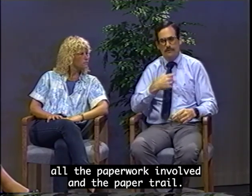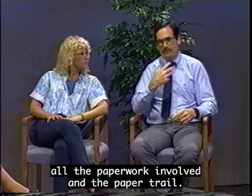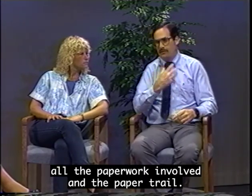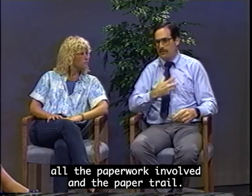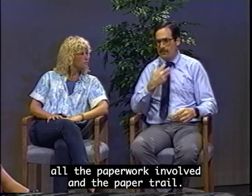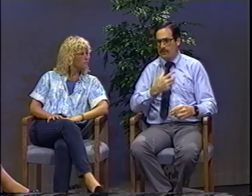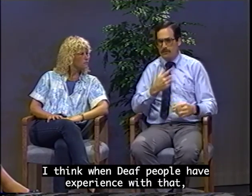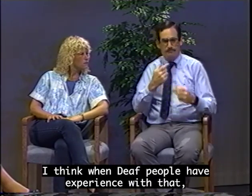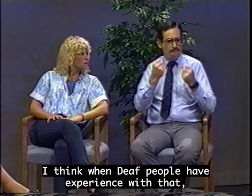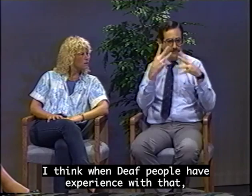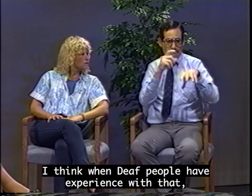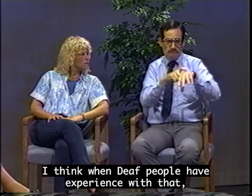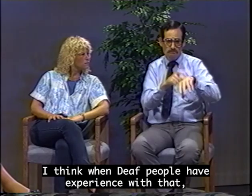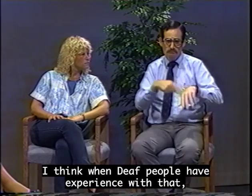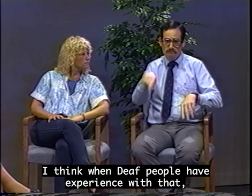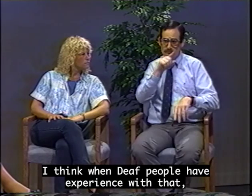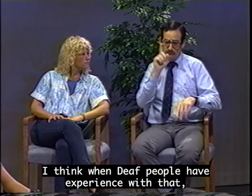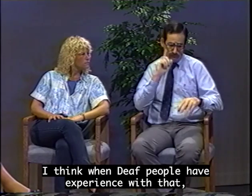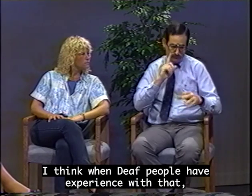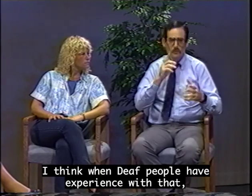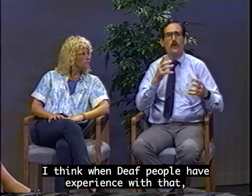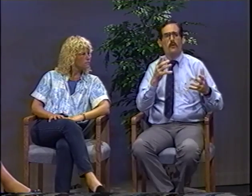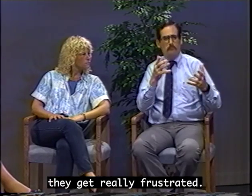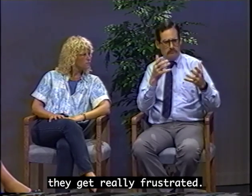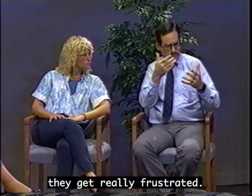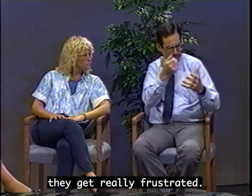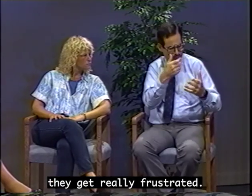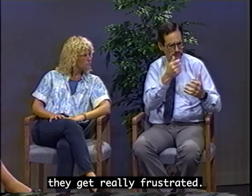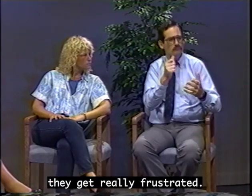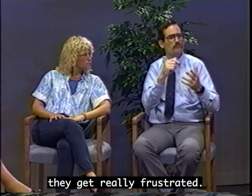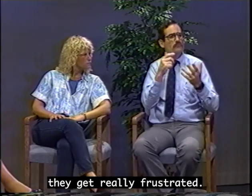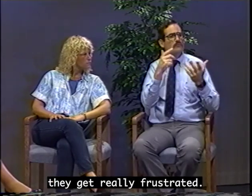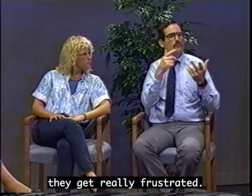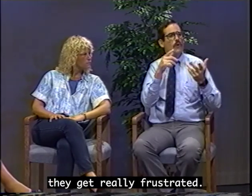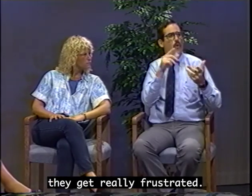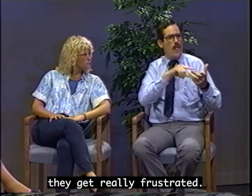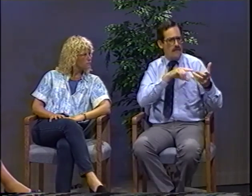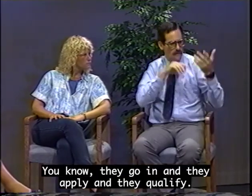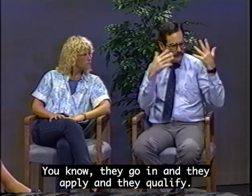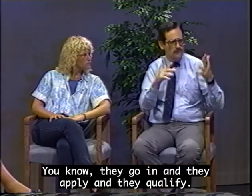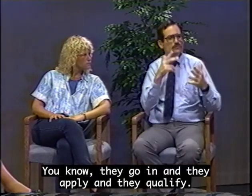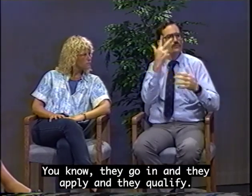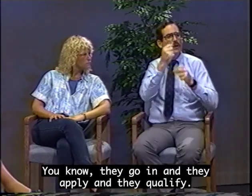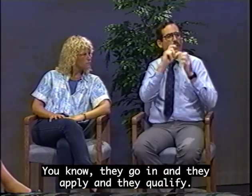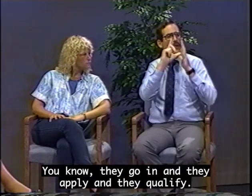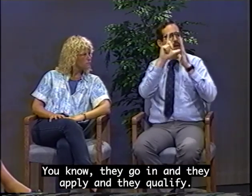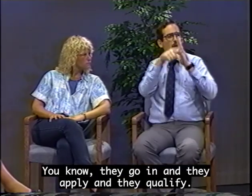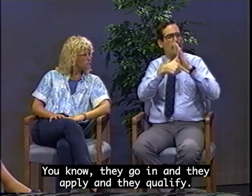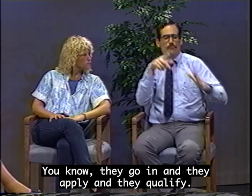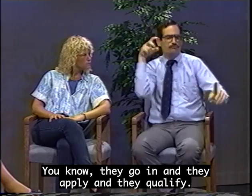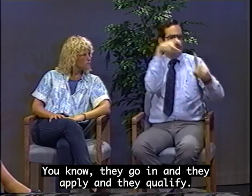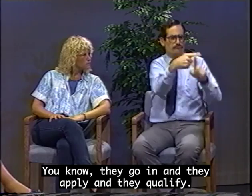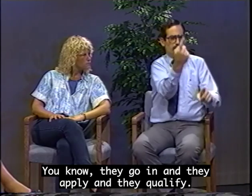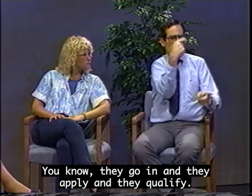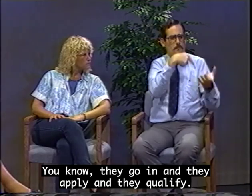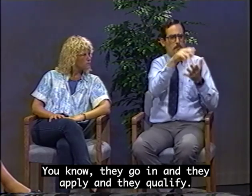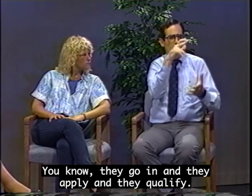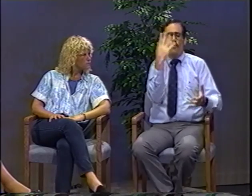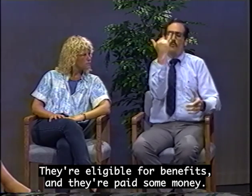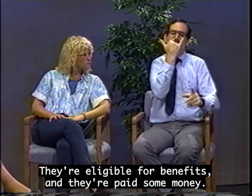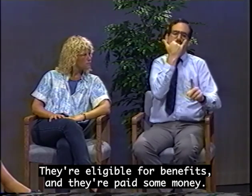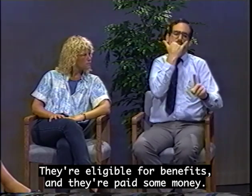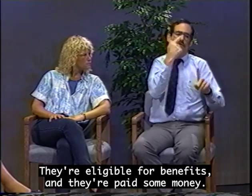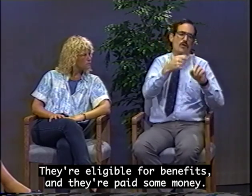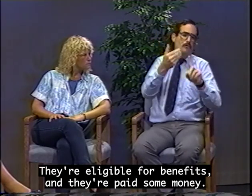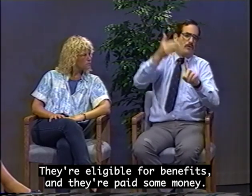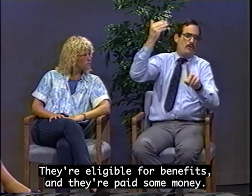the paper trail. I think when deaf people have experience with that, they get really frustrated. They go in and they apply and they qualify,